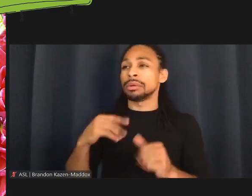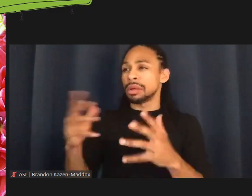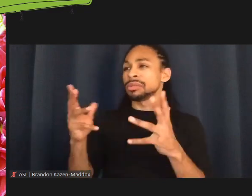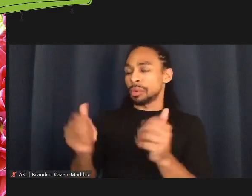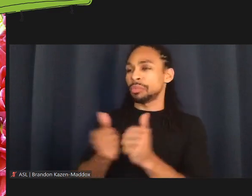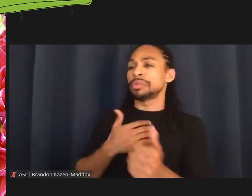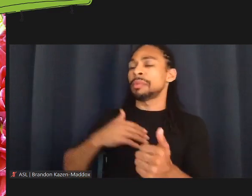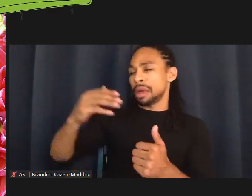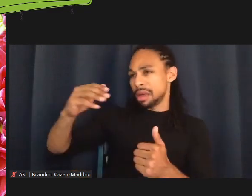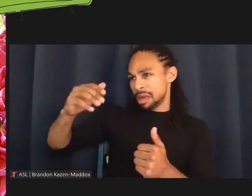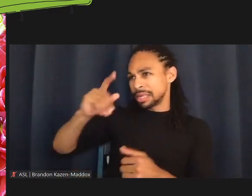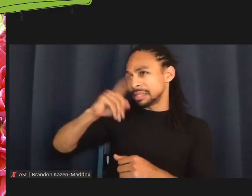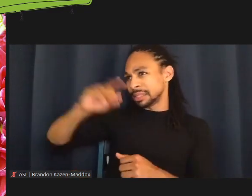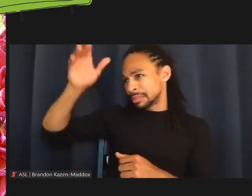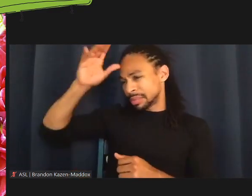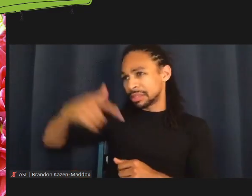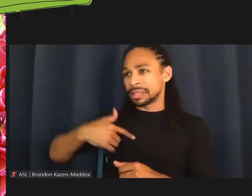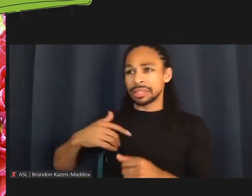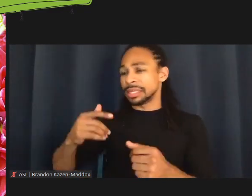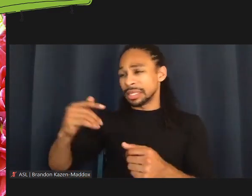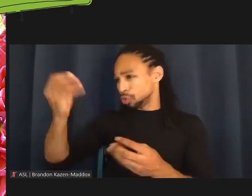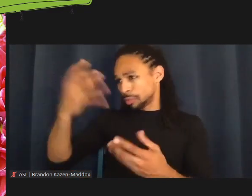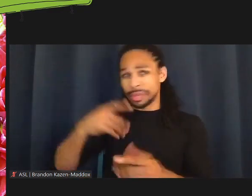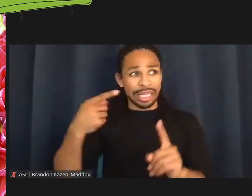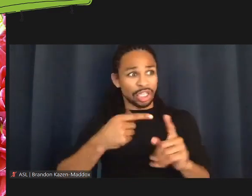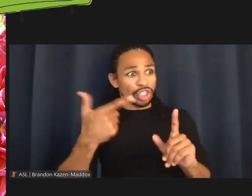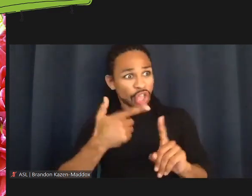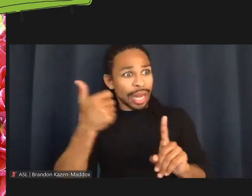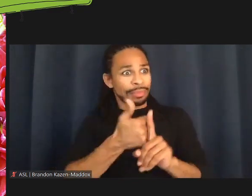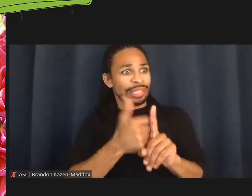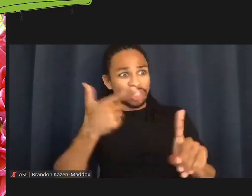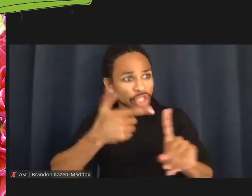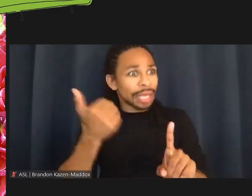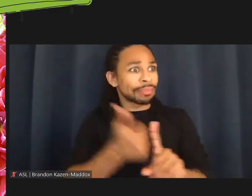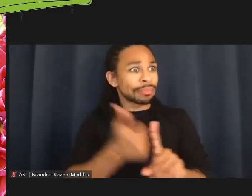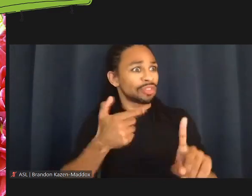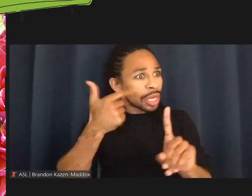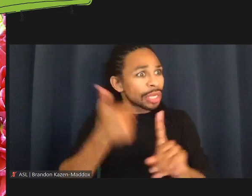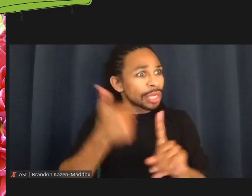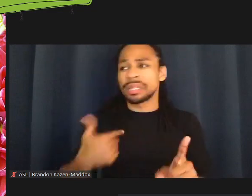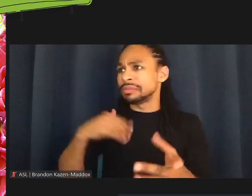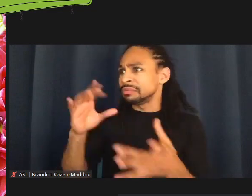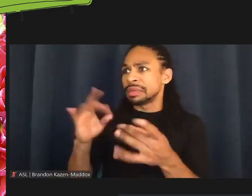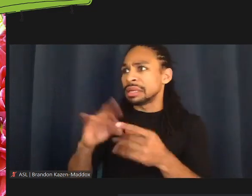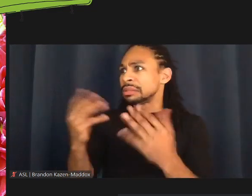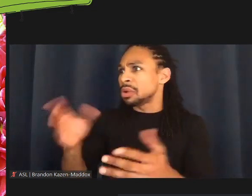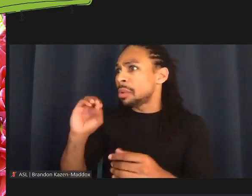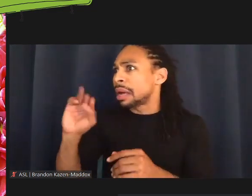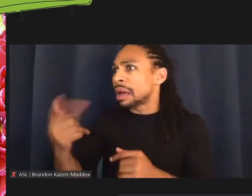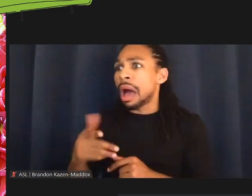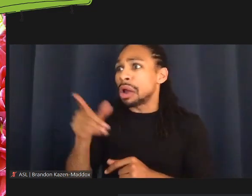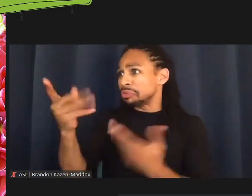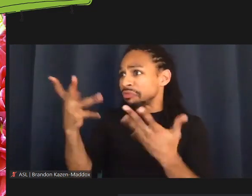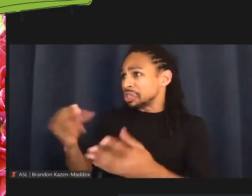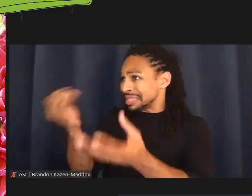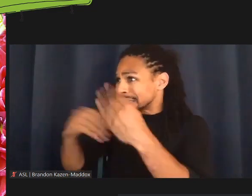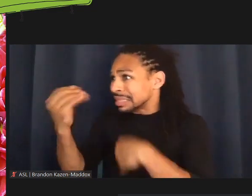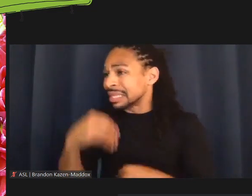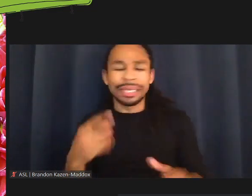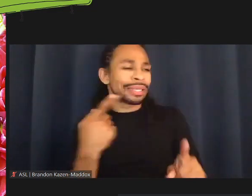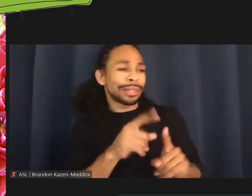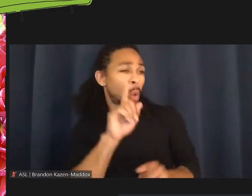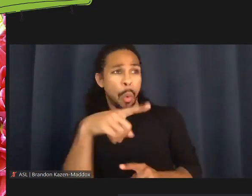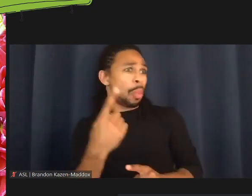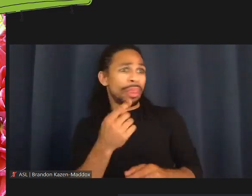shot himself, he shot. I said, oh my God, and asked the human questions, have you eaten? He said, only coffee. I remember the laughable sandwich